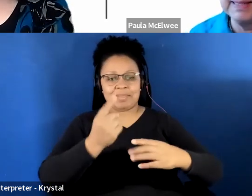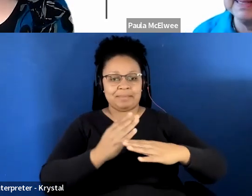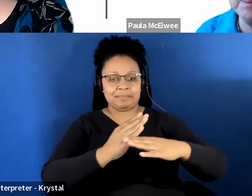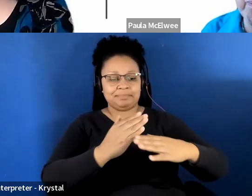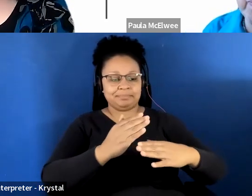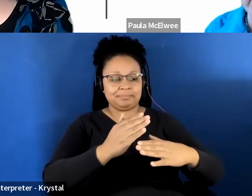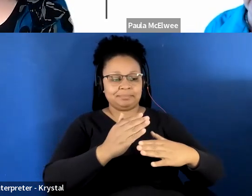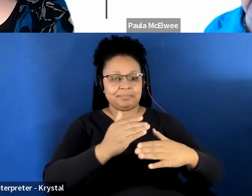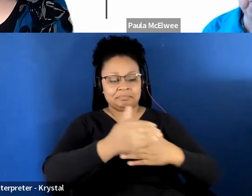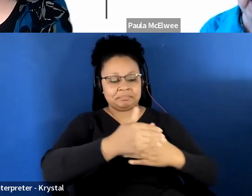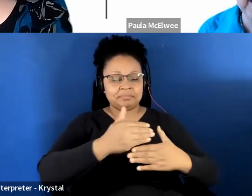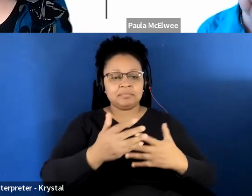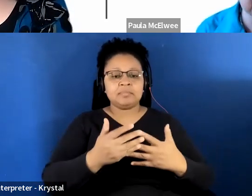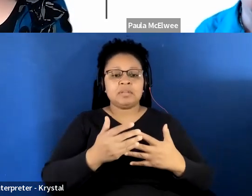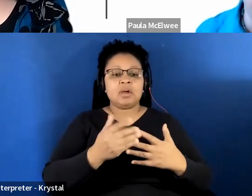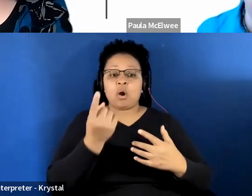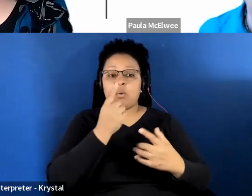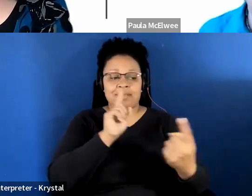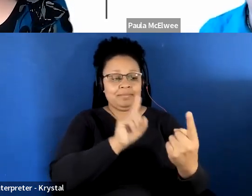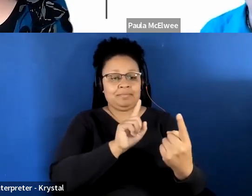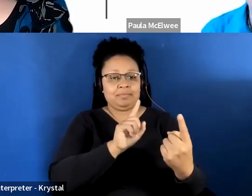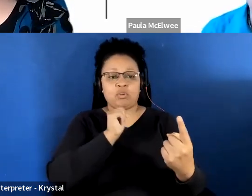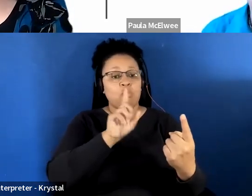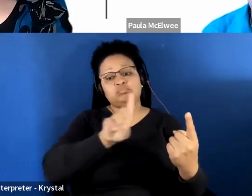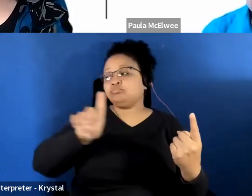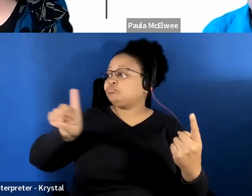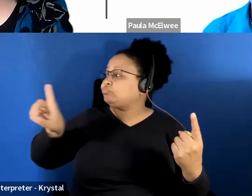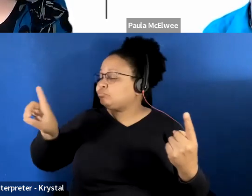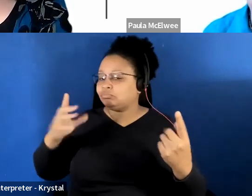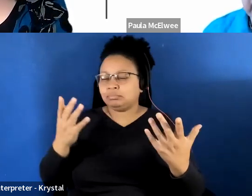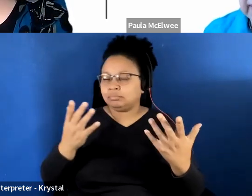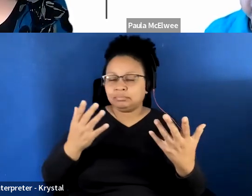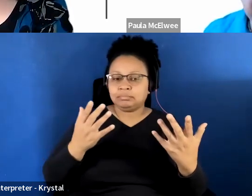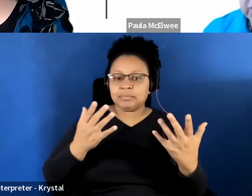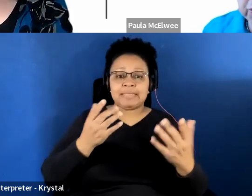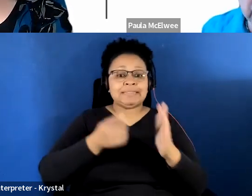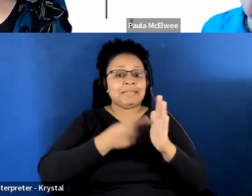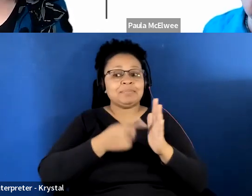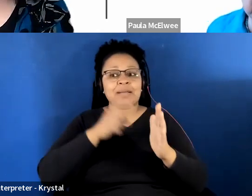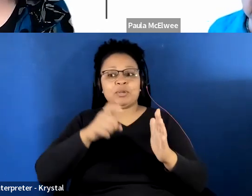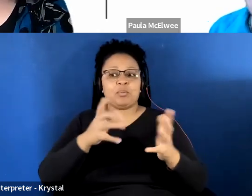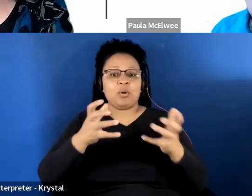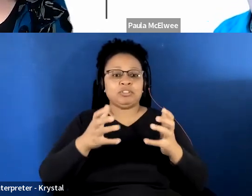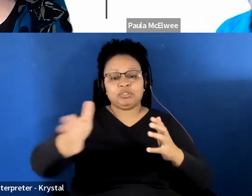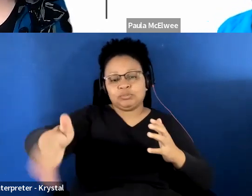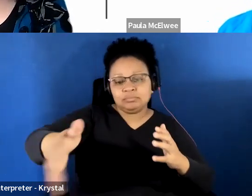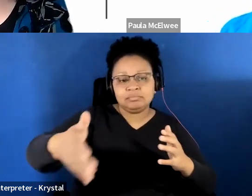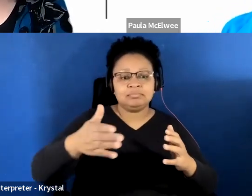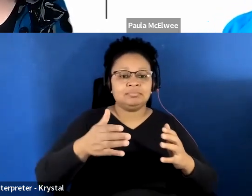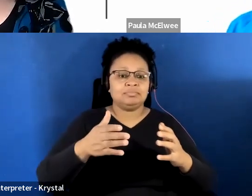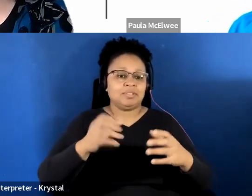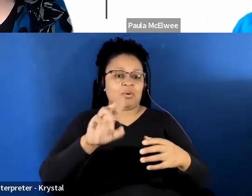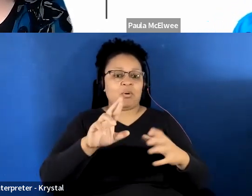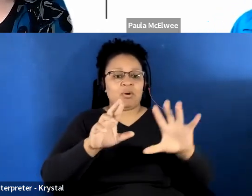your back to them. And it's a little bit of a dance sometimes because they're reaching around to pat you on the bottom or whatever it is